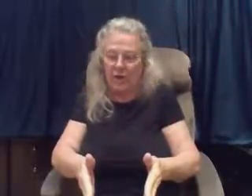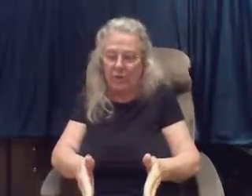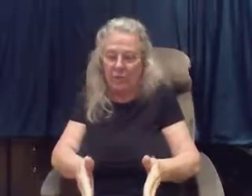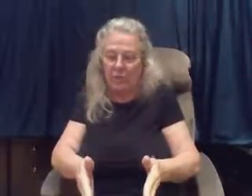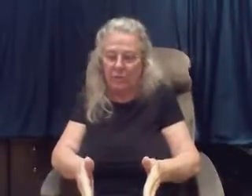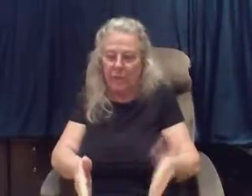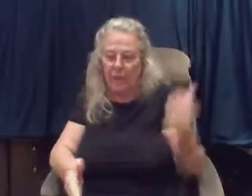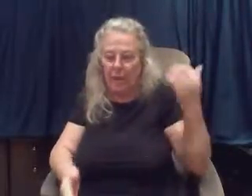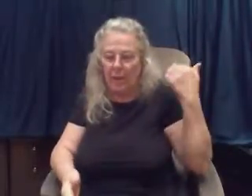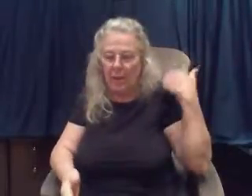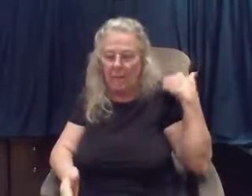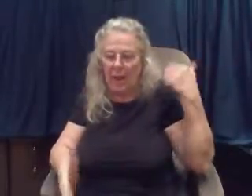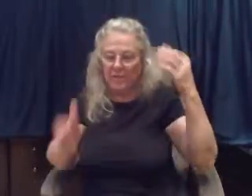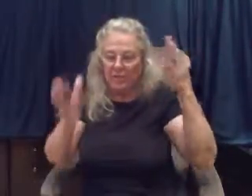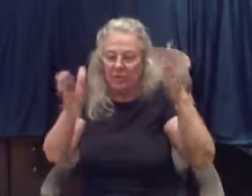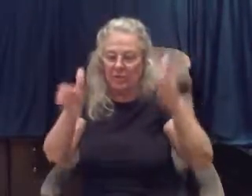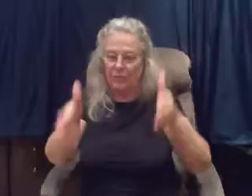of you. Master.